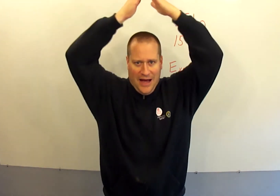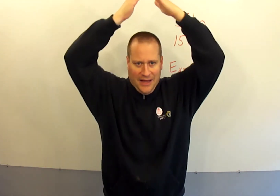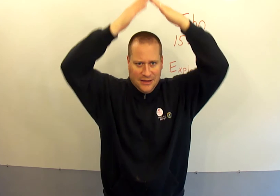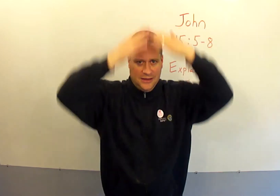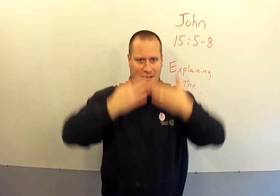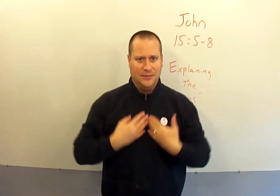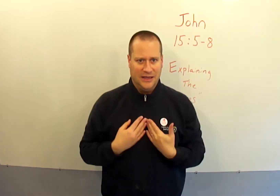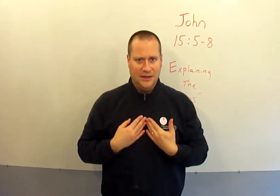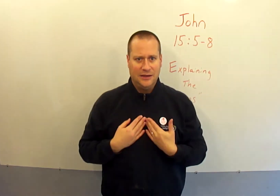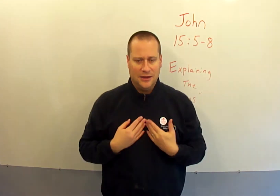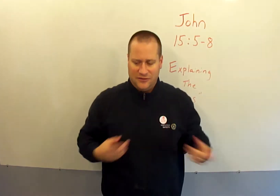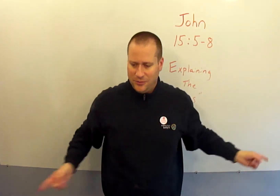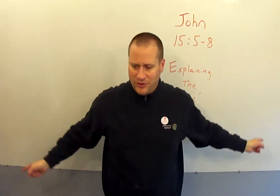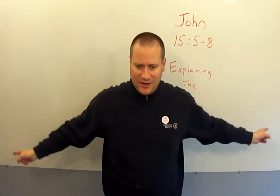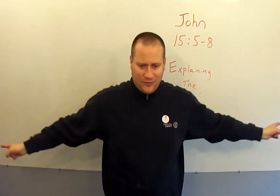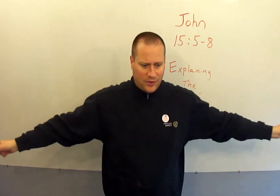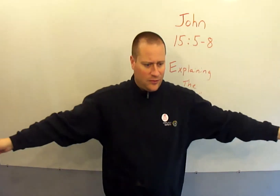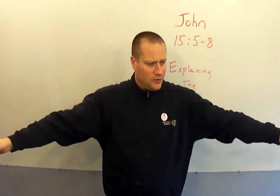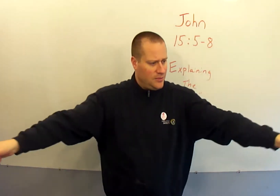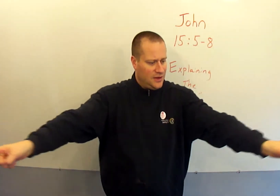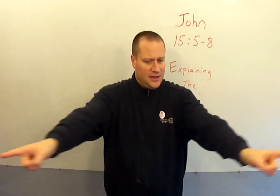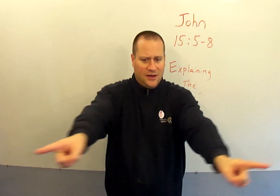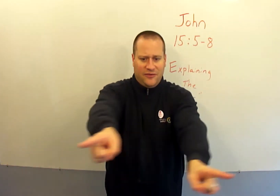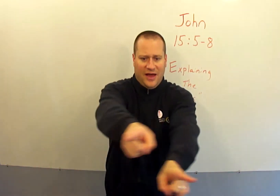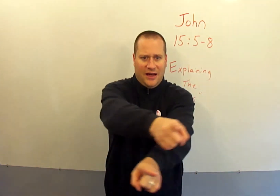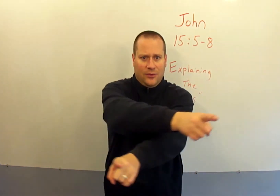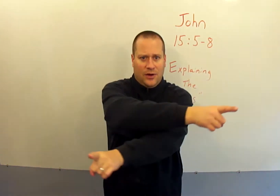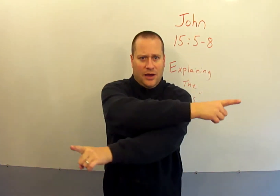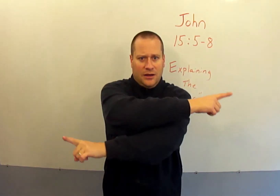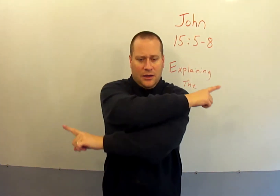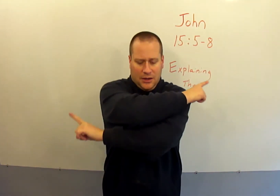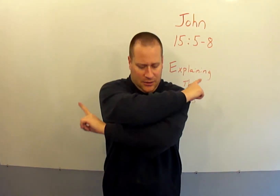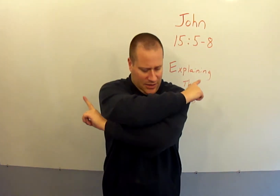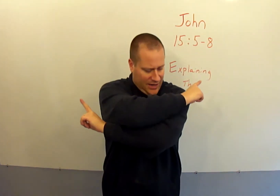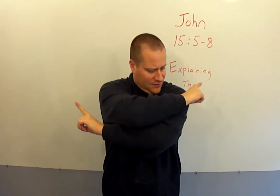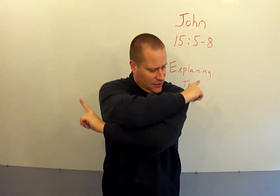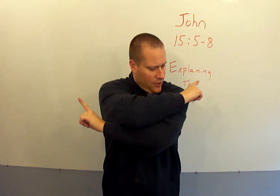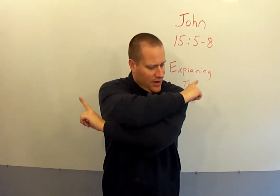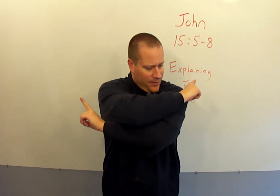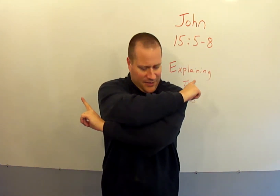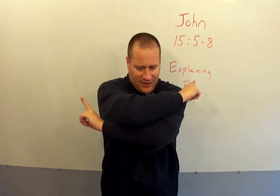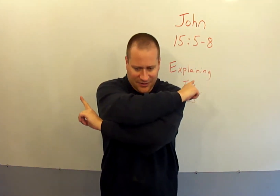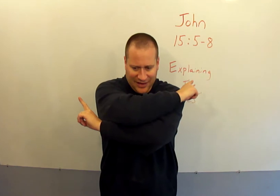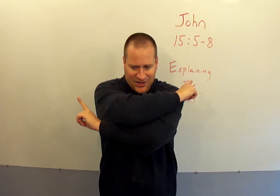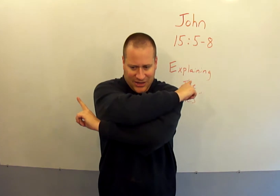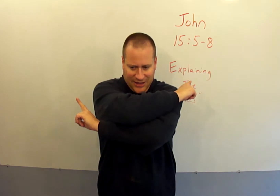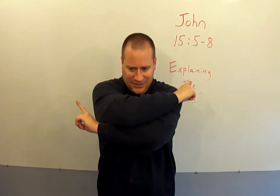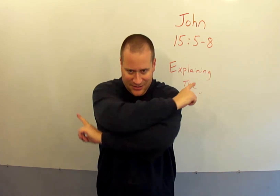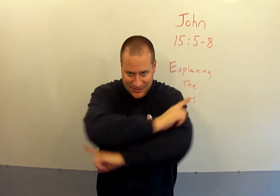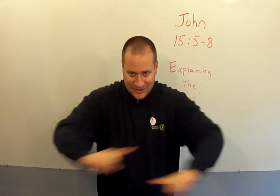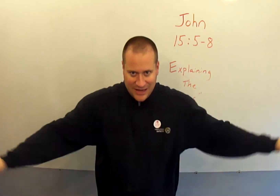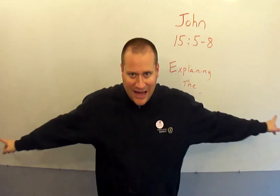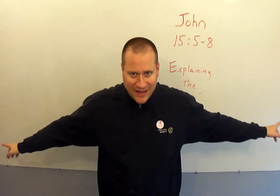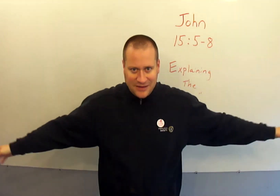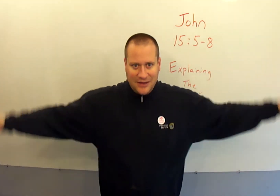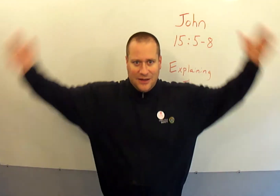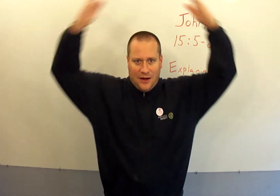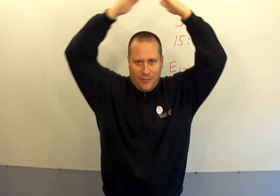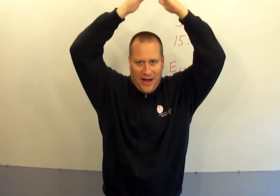abide in me, so you're pointing to everyone in the room, if anyone, your hands load up and then you slash again, does not